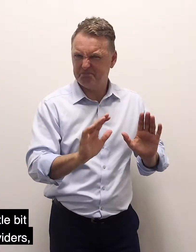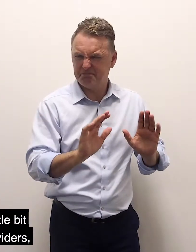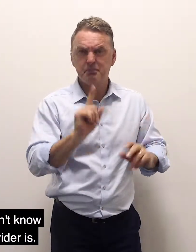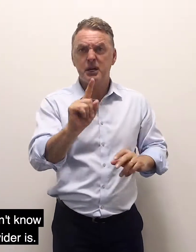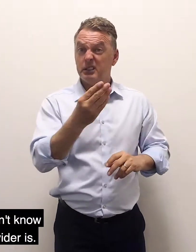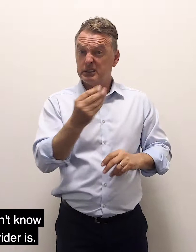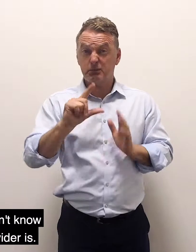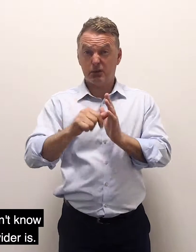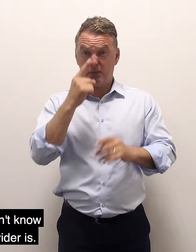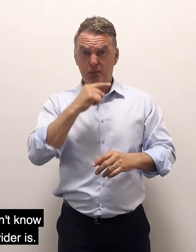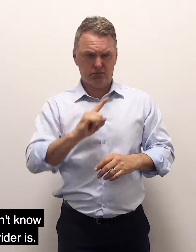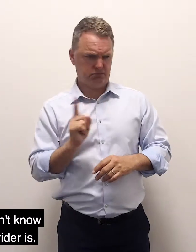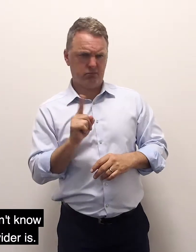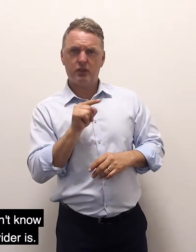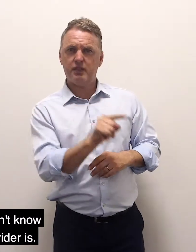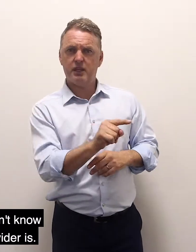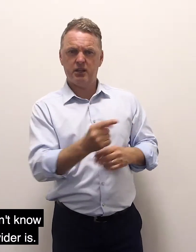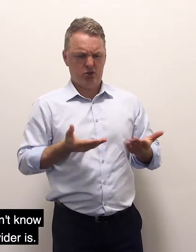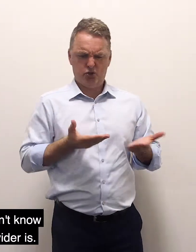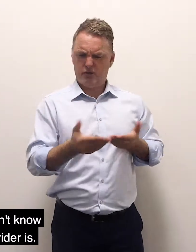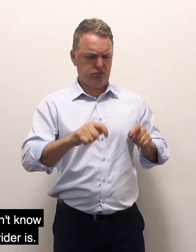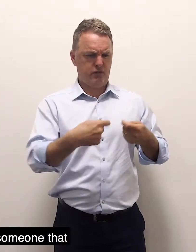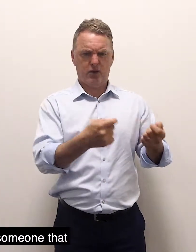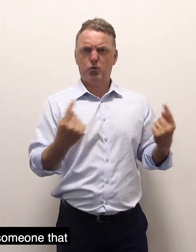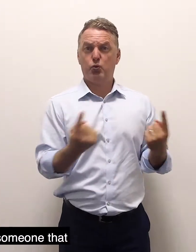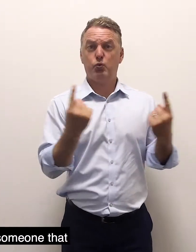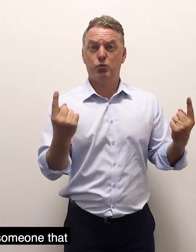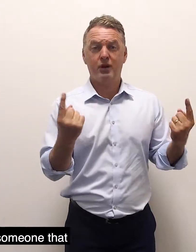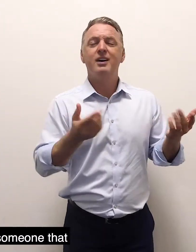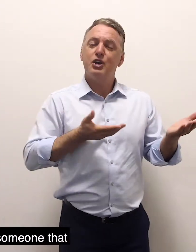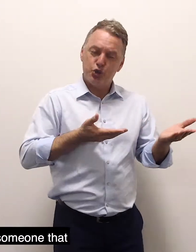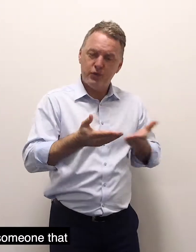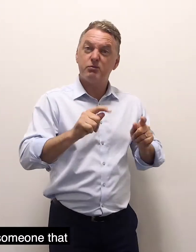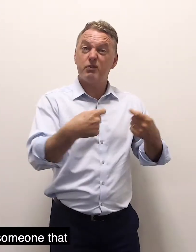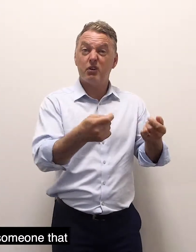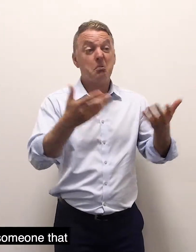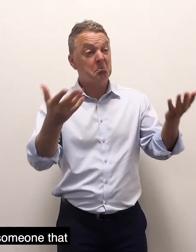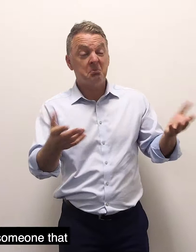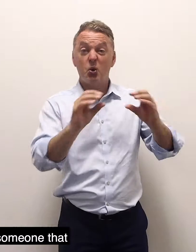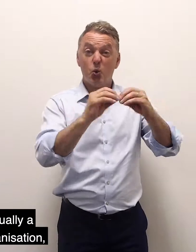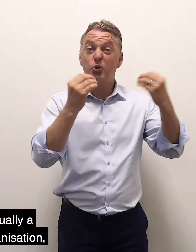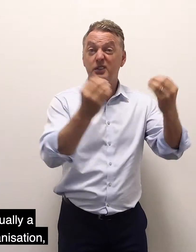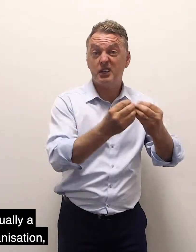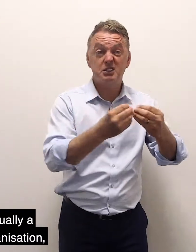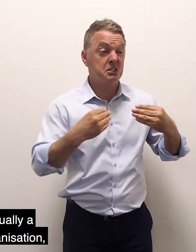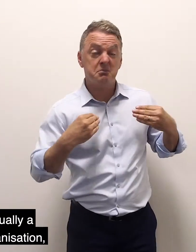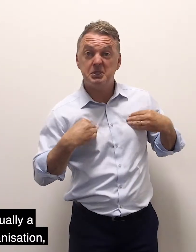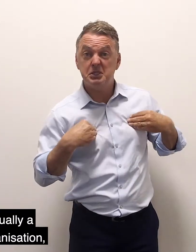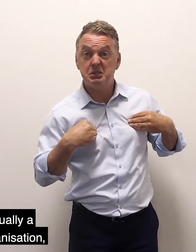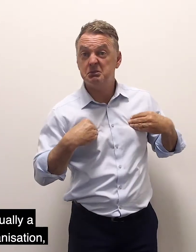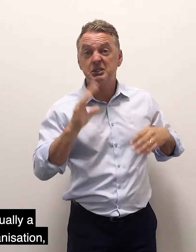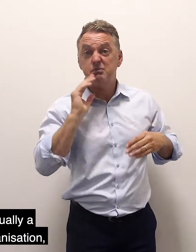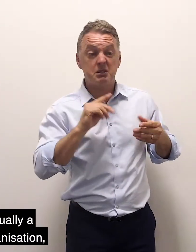service providers, but some people don't know what a service provider is. A service provider is just someone that an